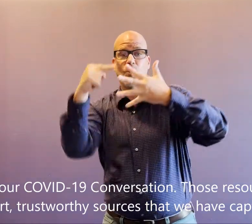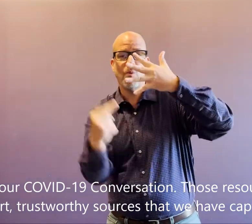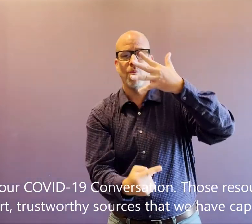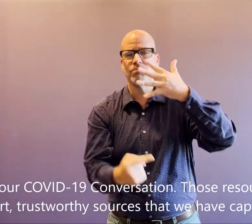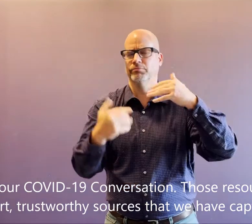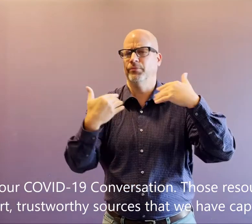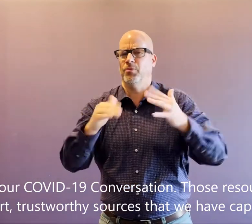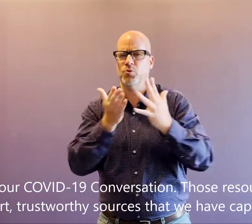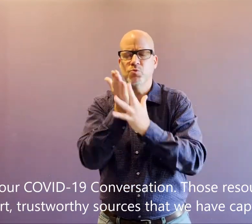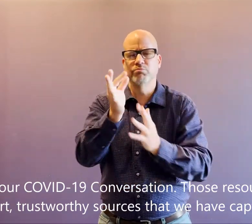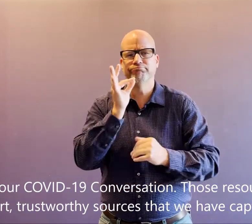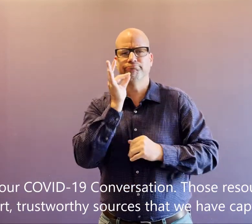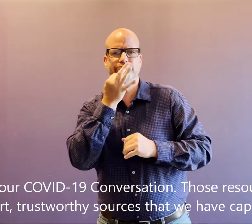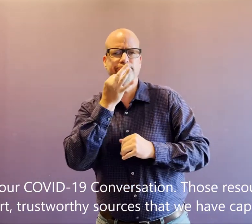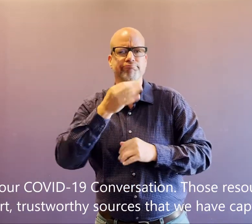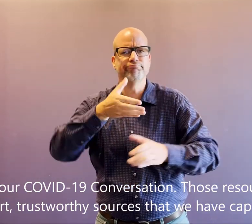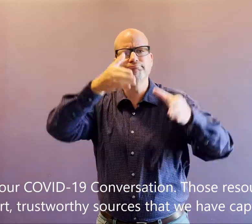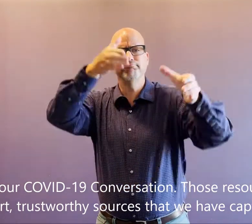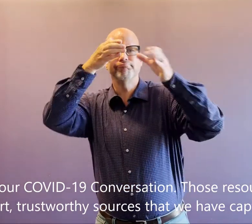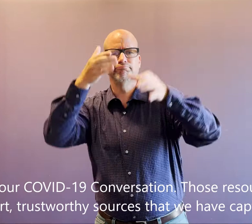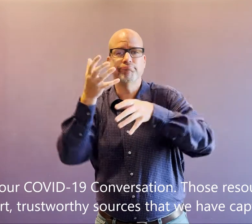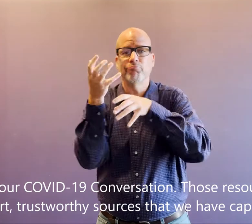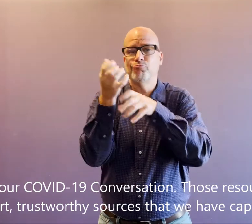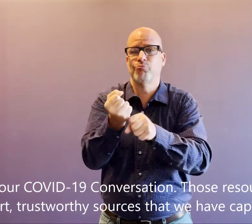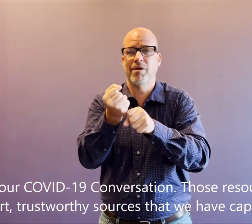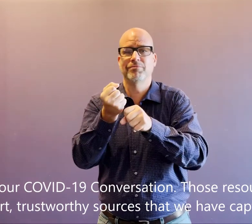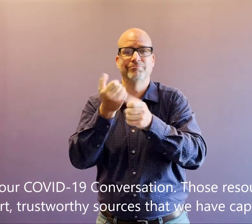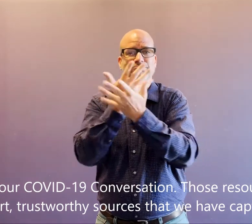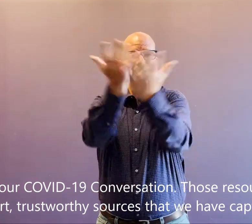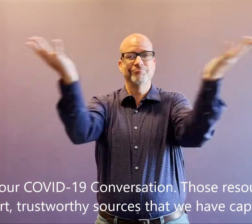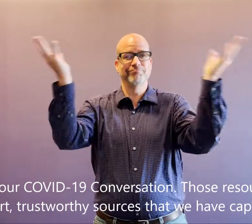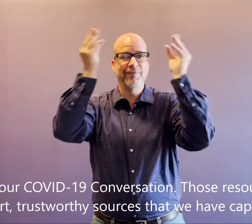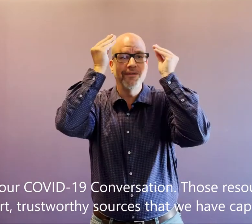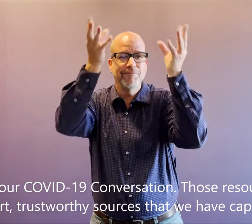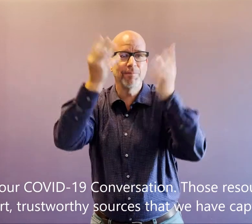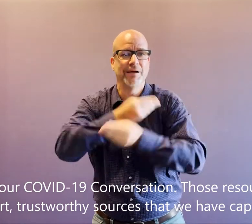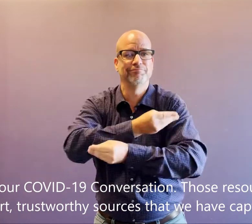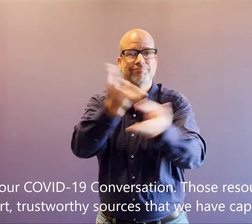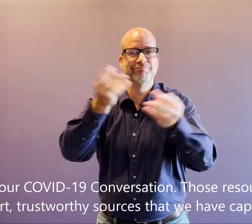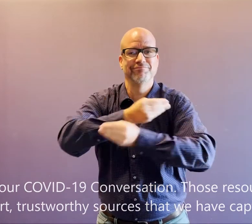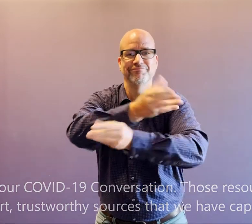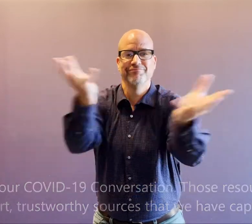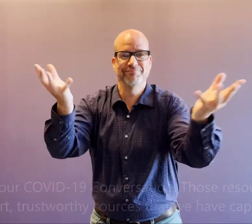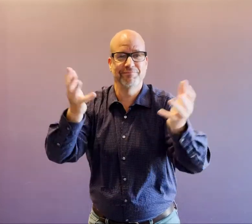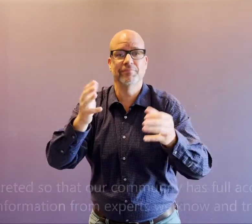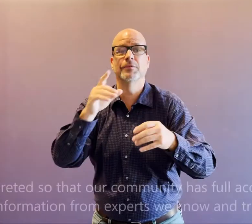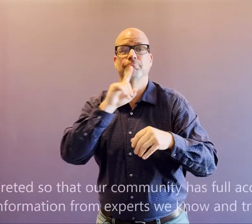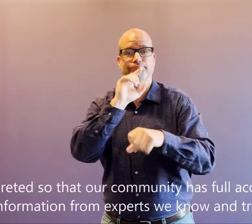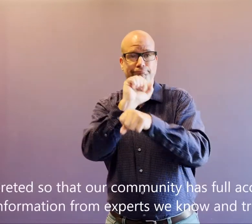Those resources are expert, trustworthy sources that we have captioned and interpreted